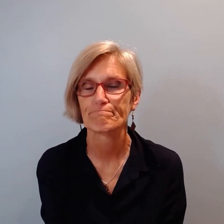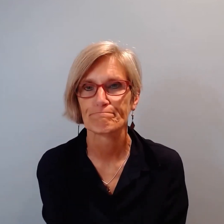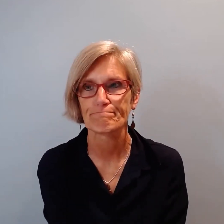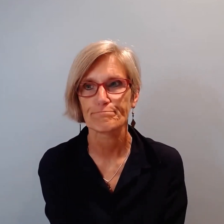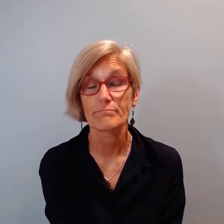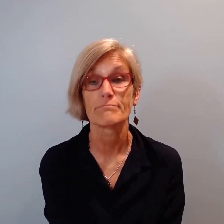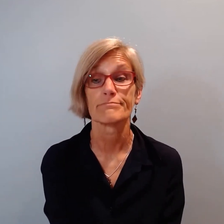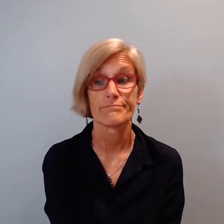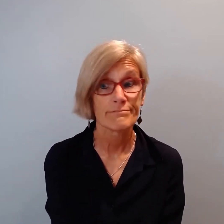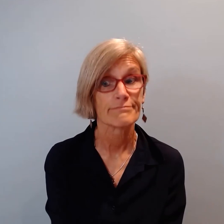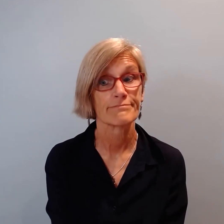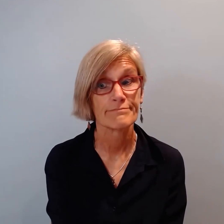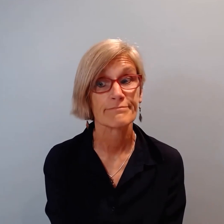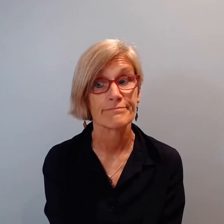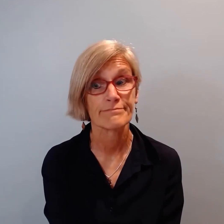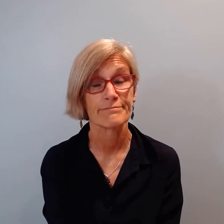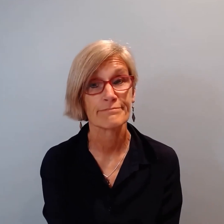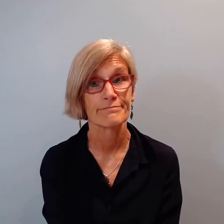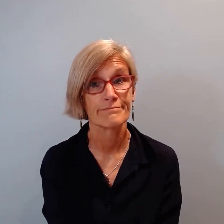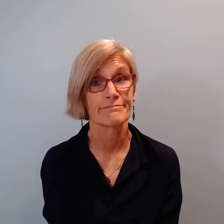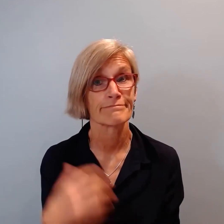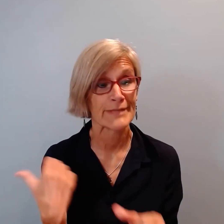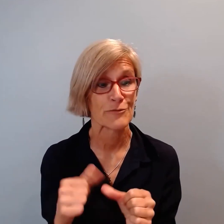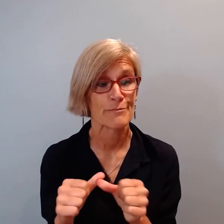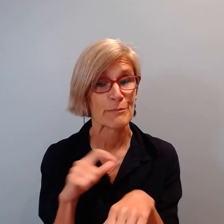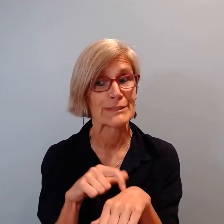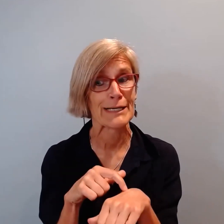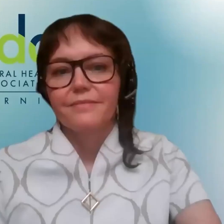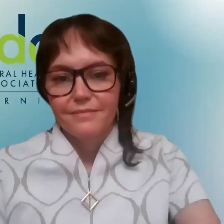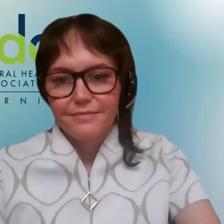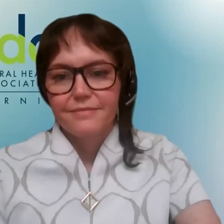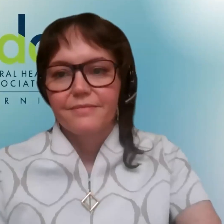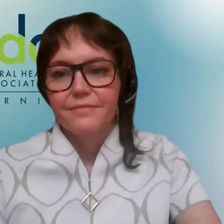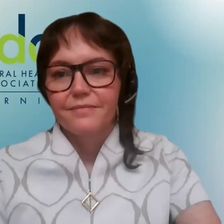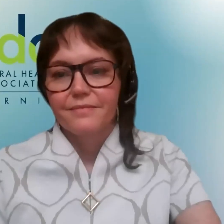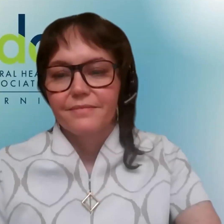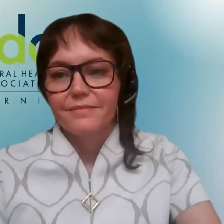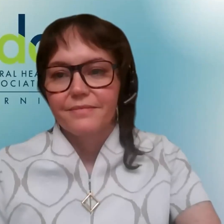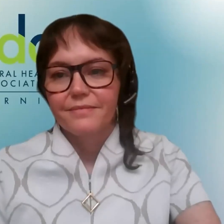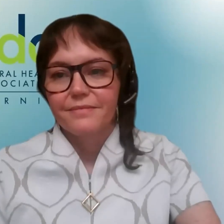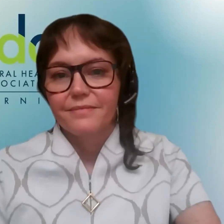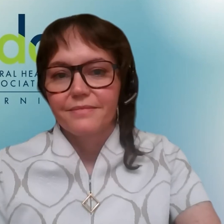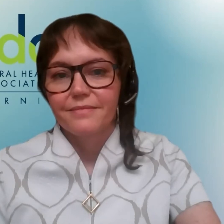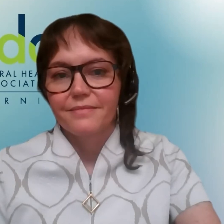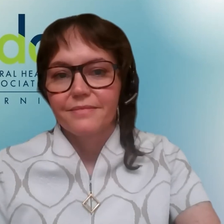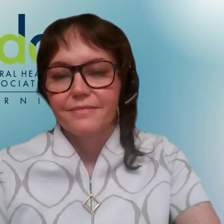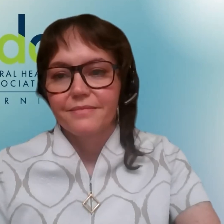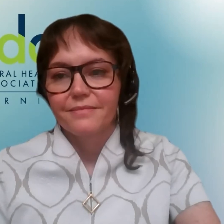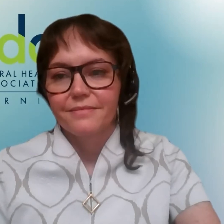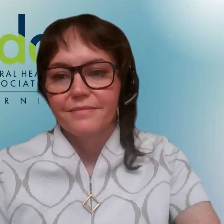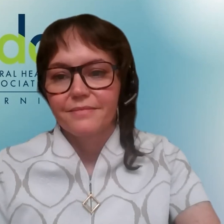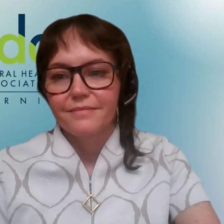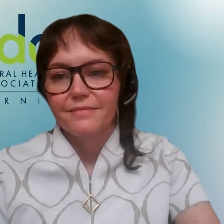note, we are getting real short on time, so please keep it as quick as you can, knowing that we will circle